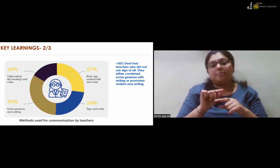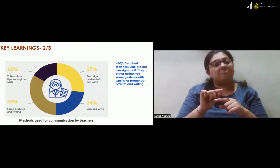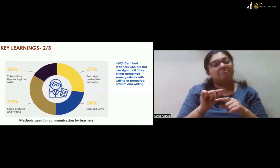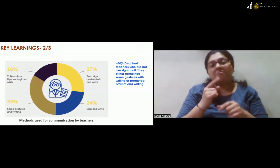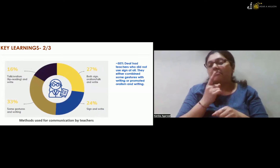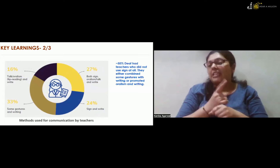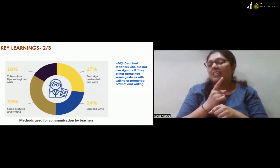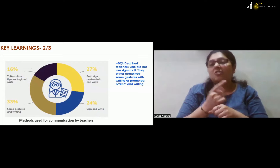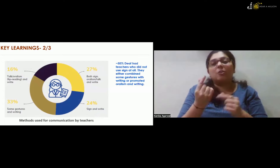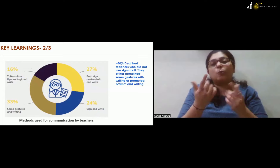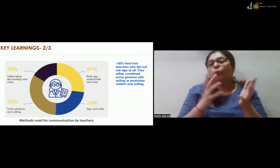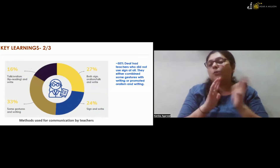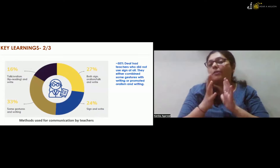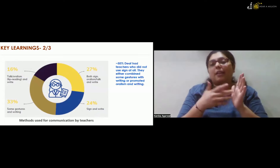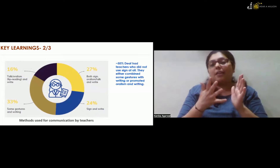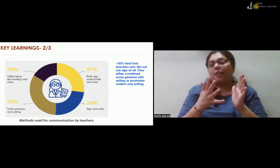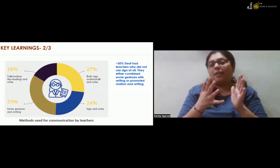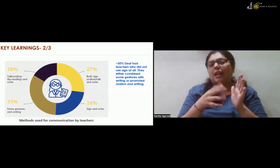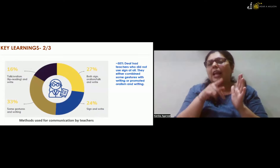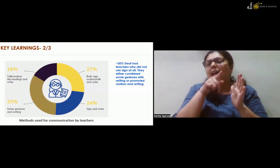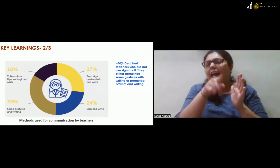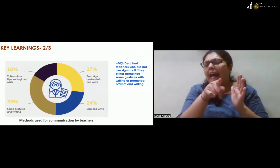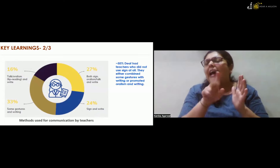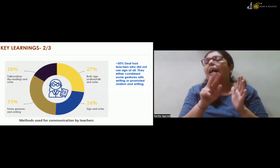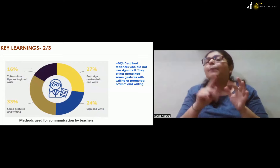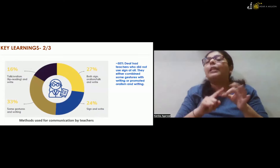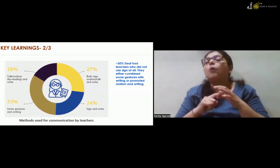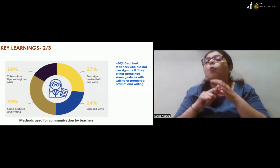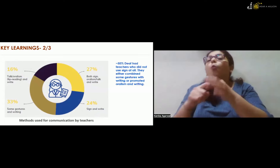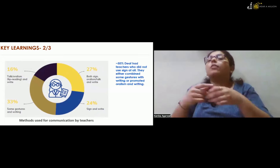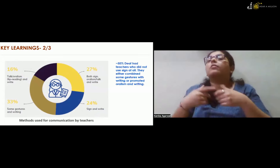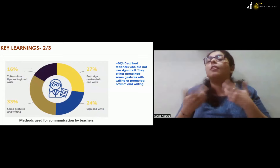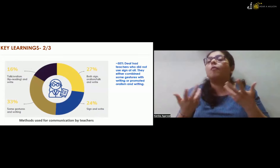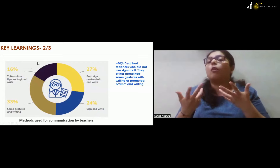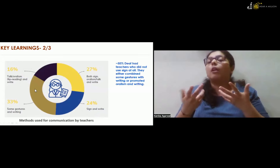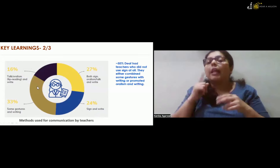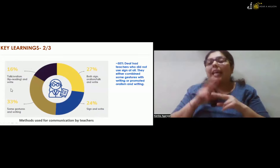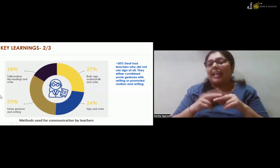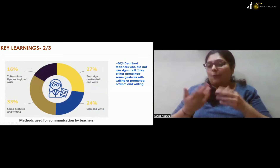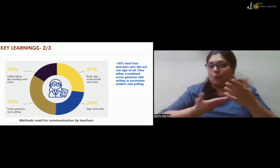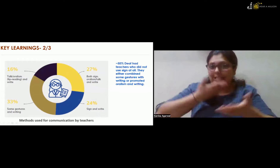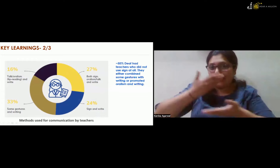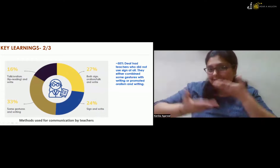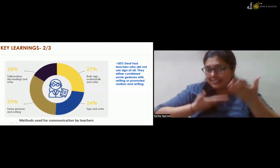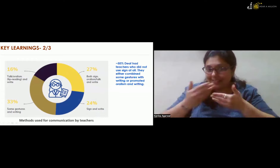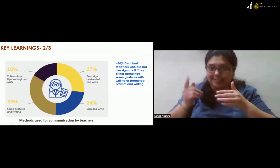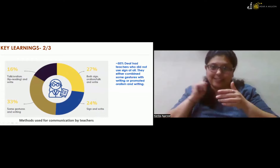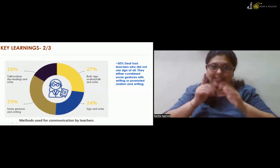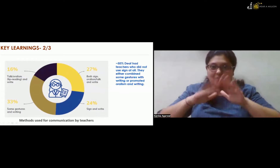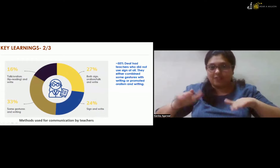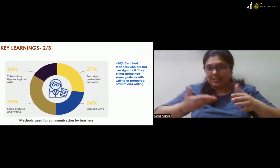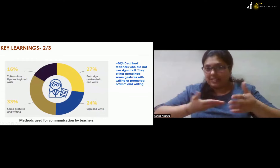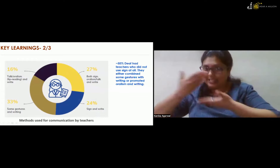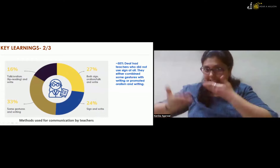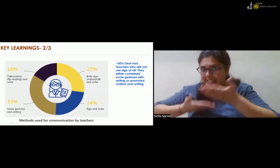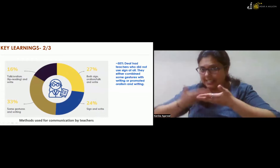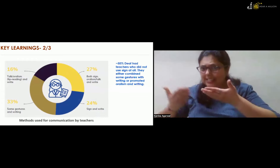About 50% deaf said that they didn't have teachers who, did not use sign at